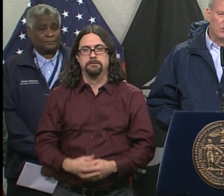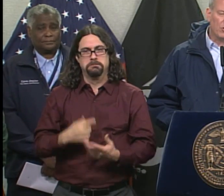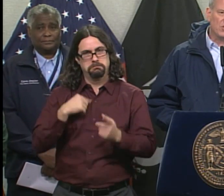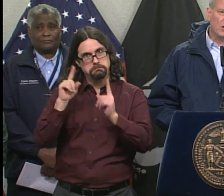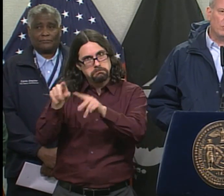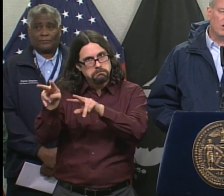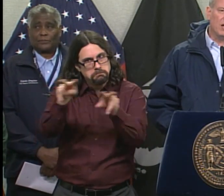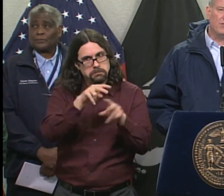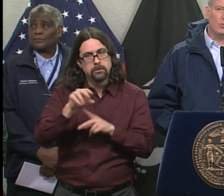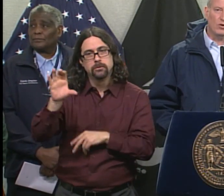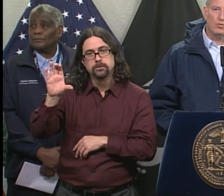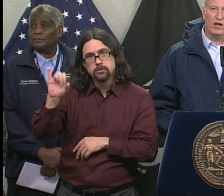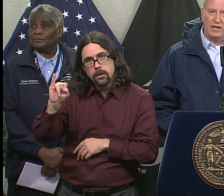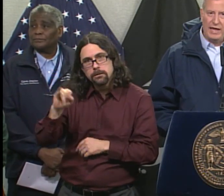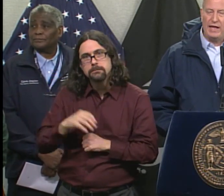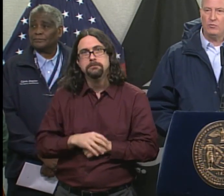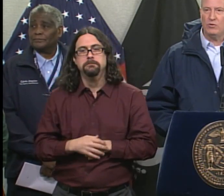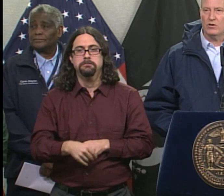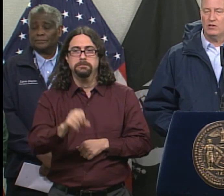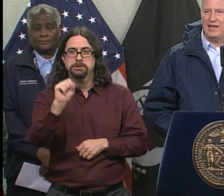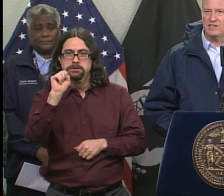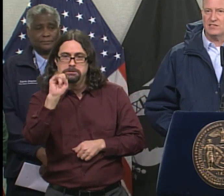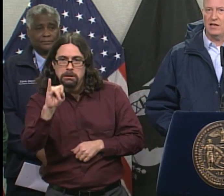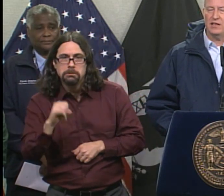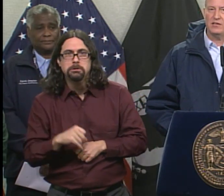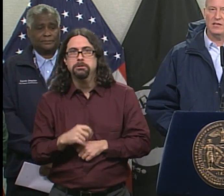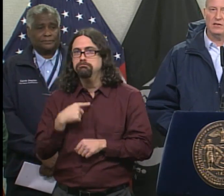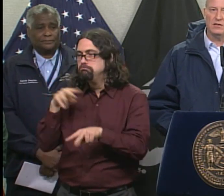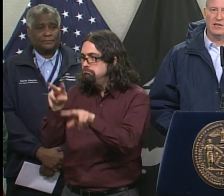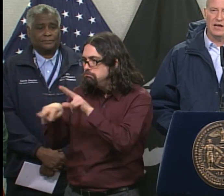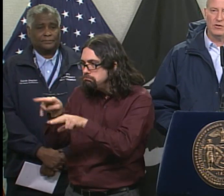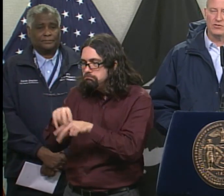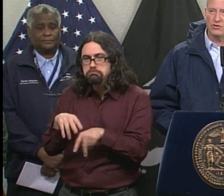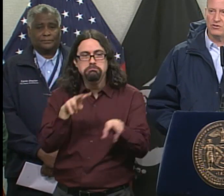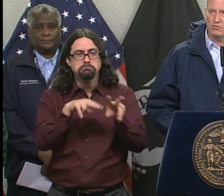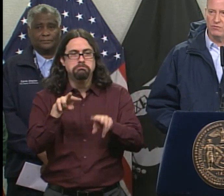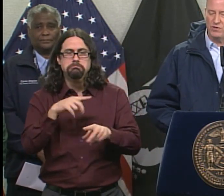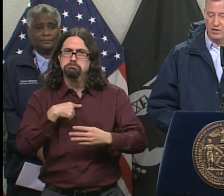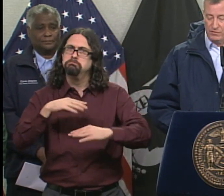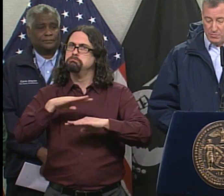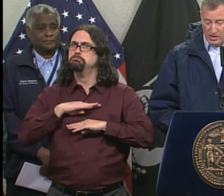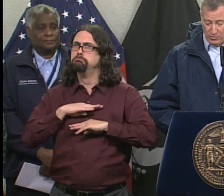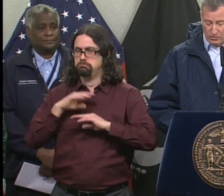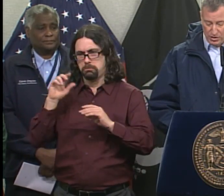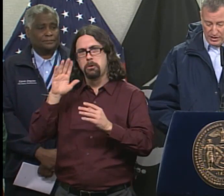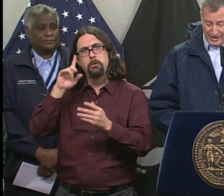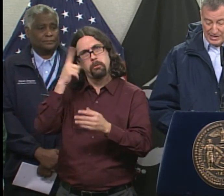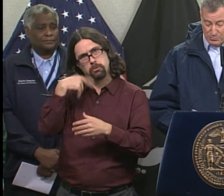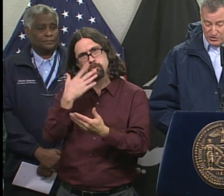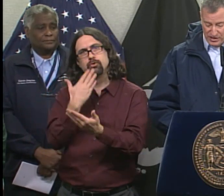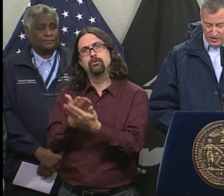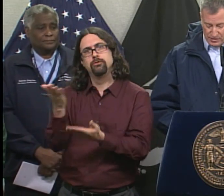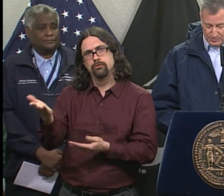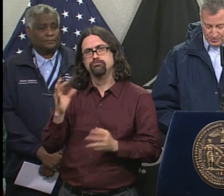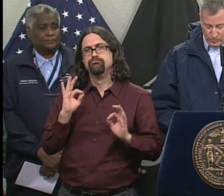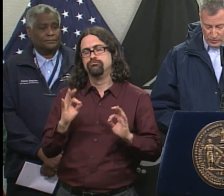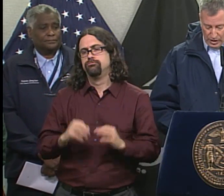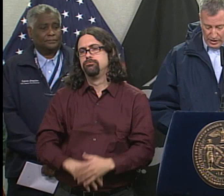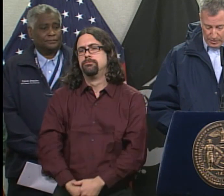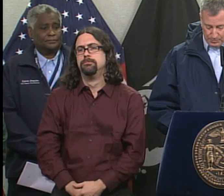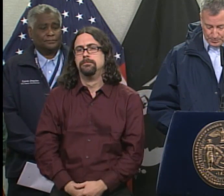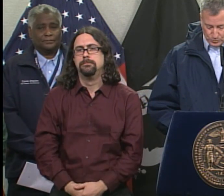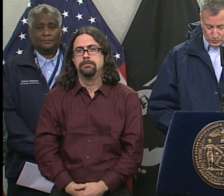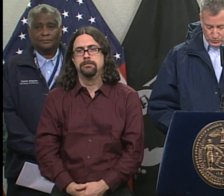that precautionary effort worked well, and we were glad to say that the tidal surges were very, very minimal, as predicted.